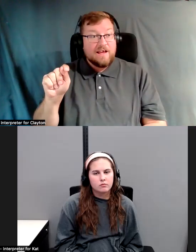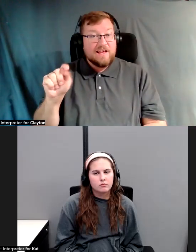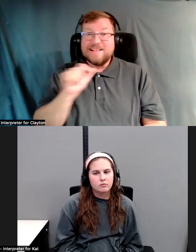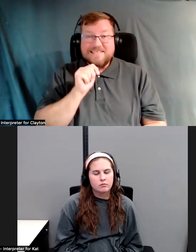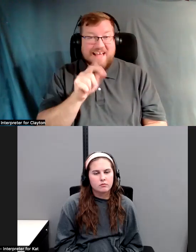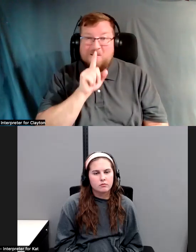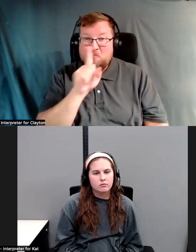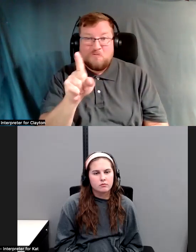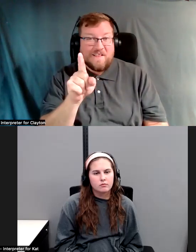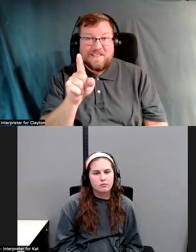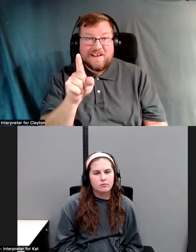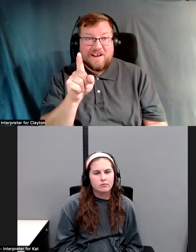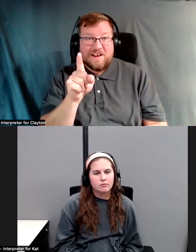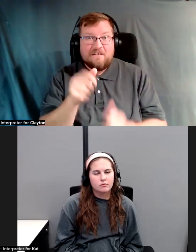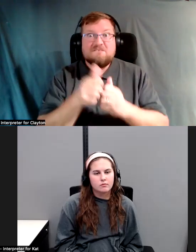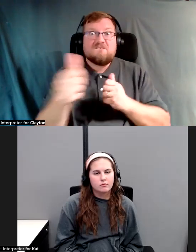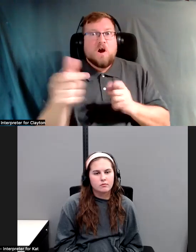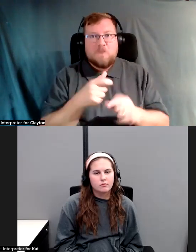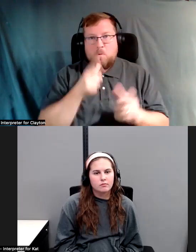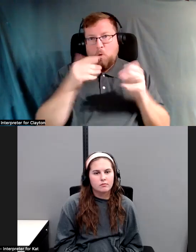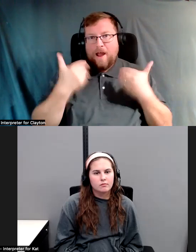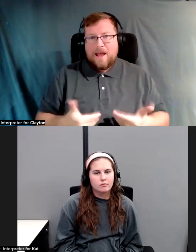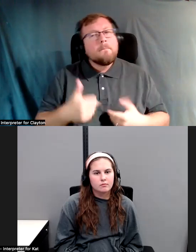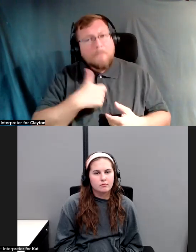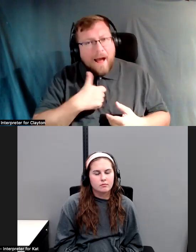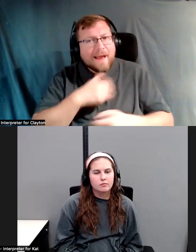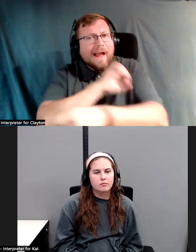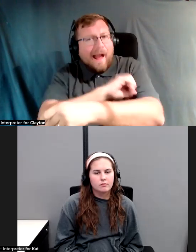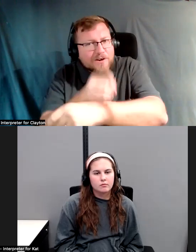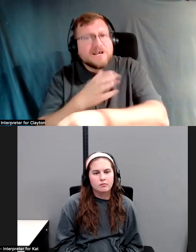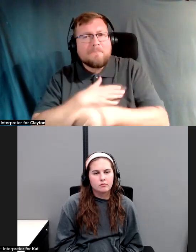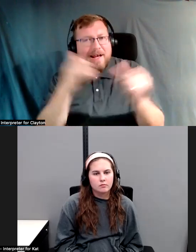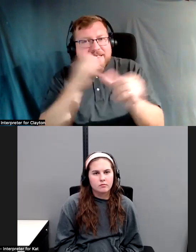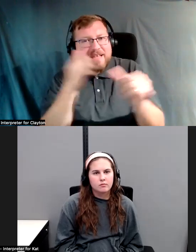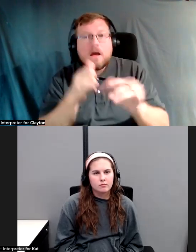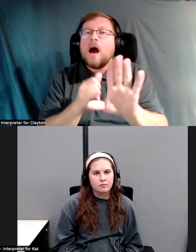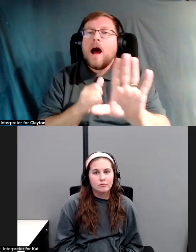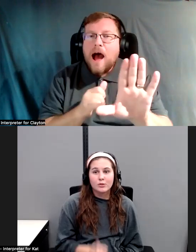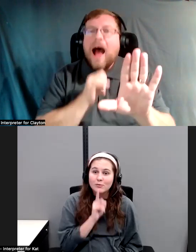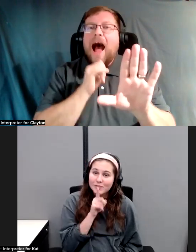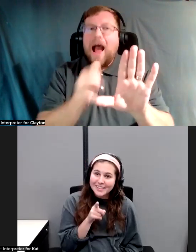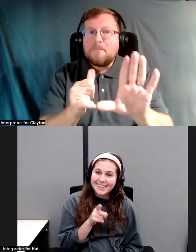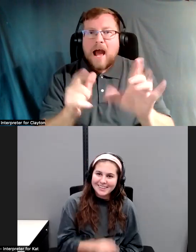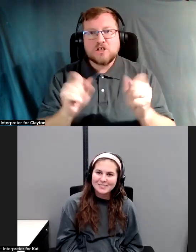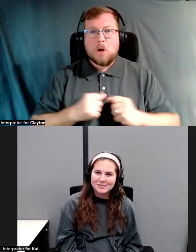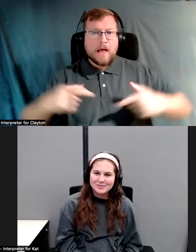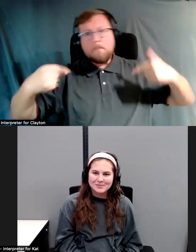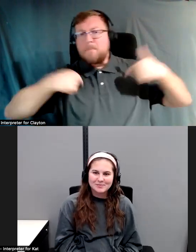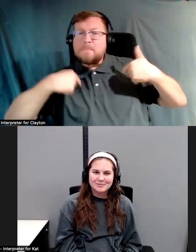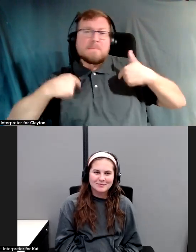my energy and, you know, silliness and being a goof. I mean, I'm not Oh, as really? self-centered or as egotistical as he